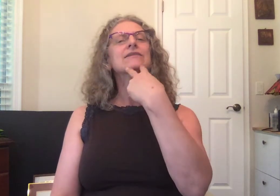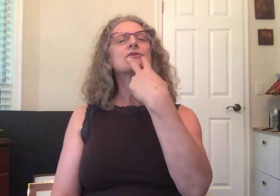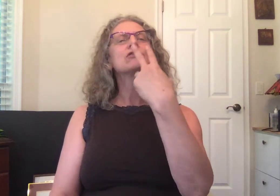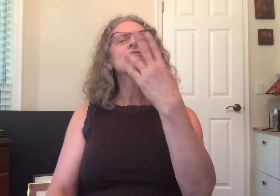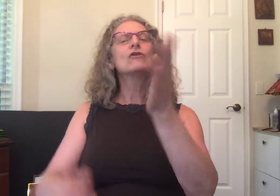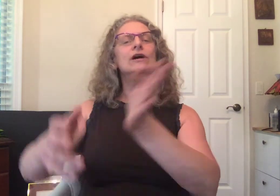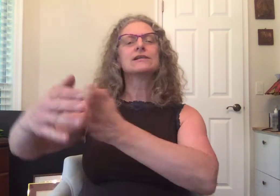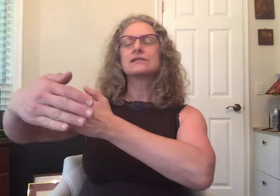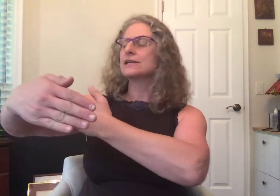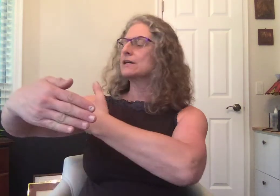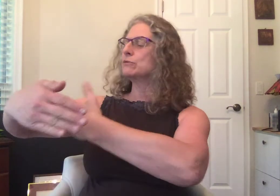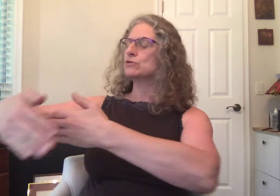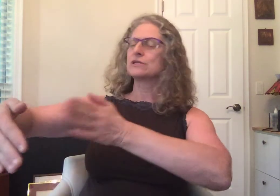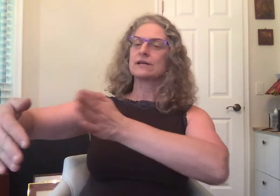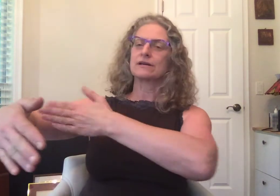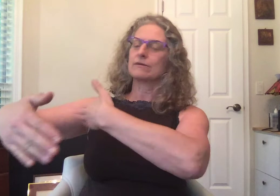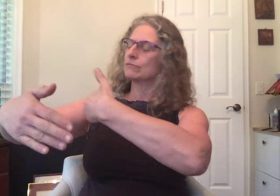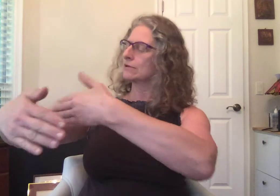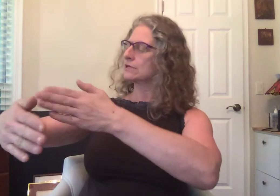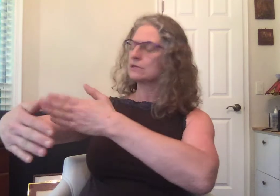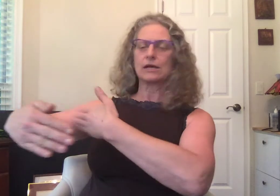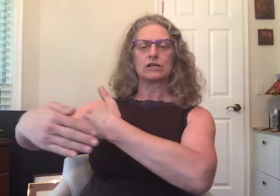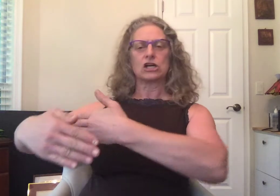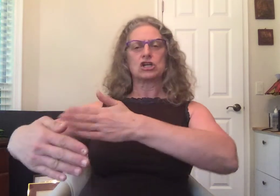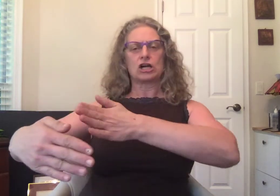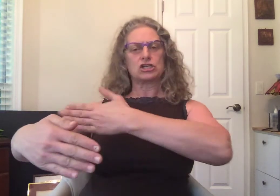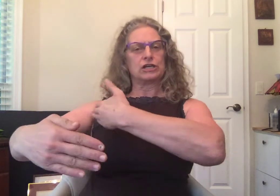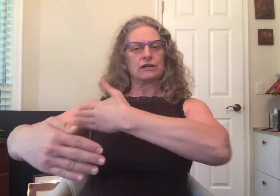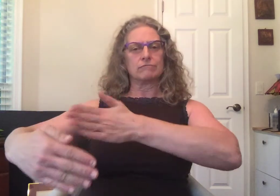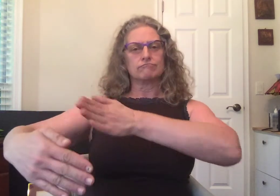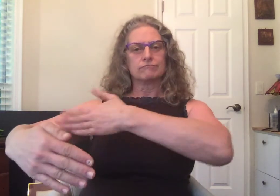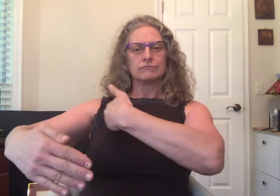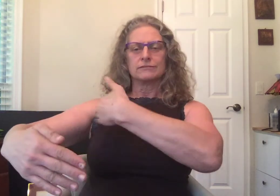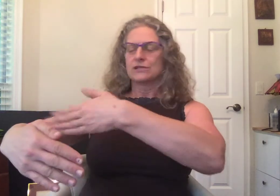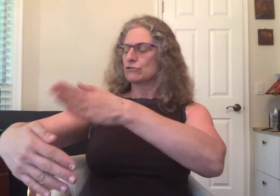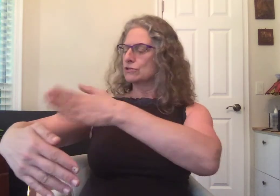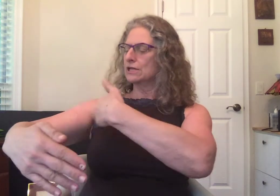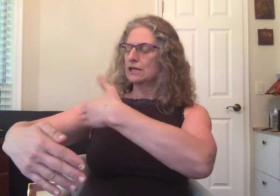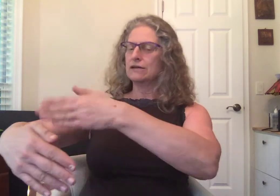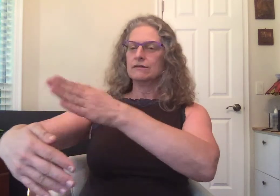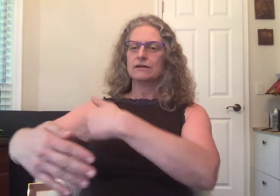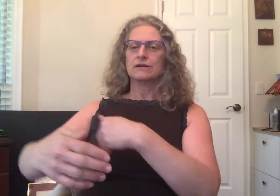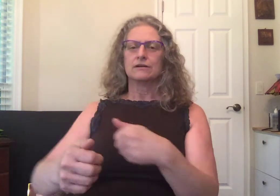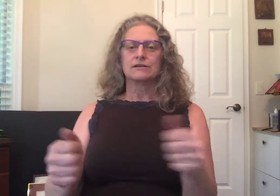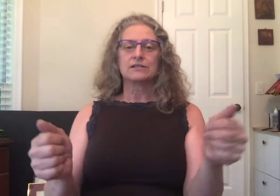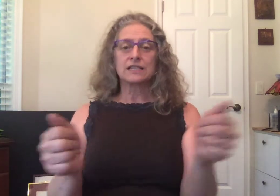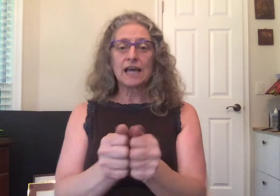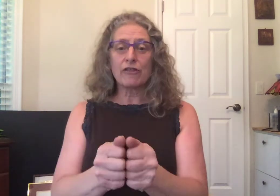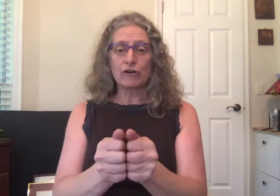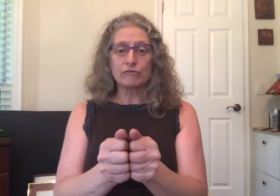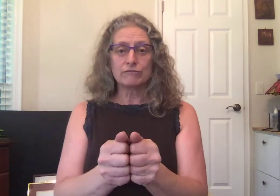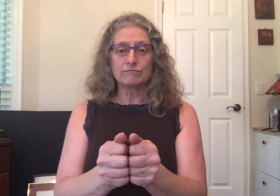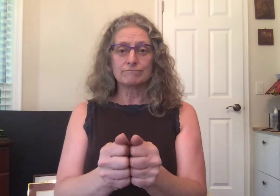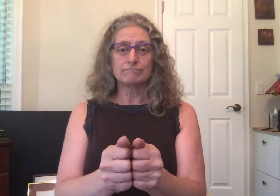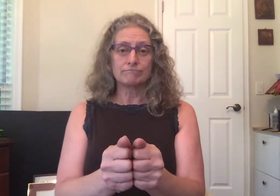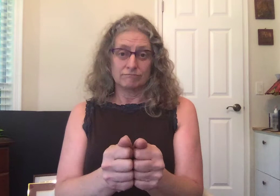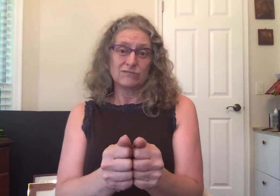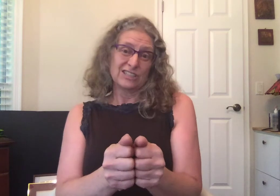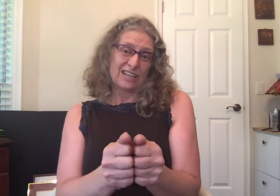your voice, sing music. This is like conducting. So sing together. Sing